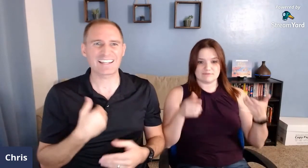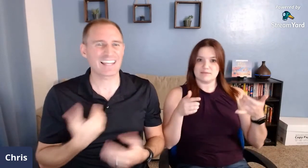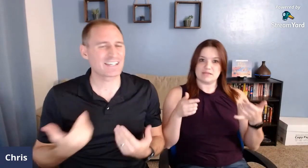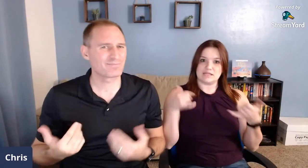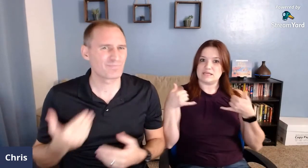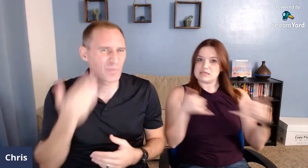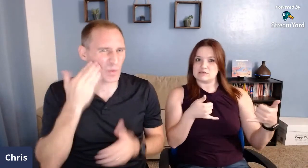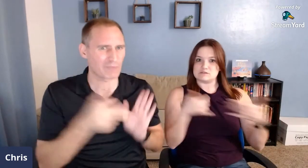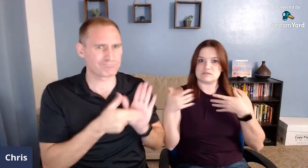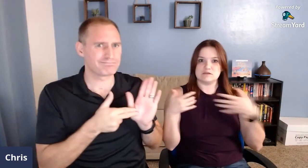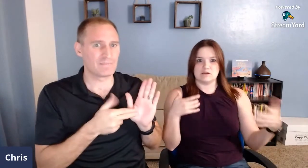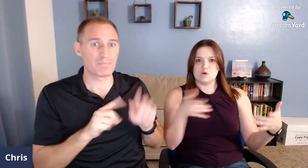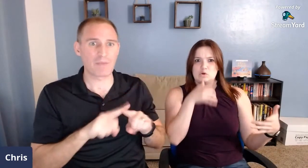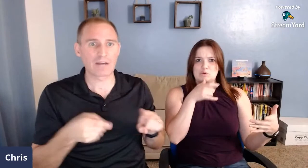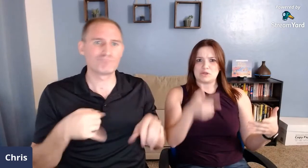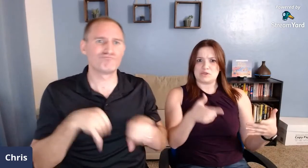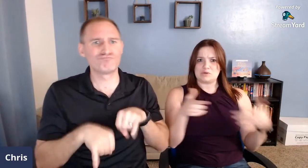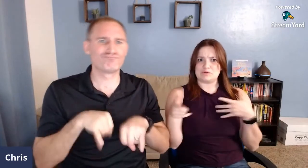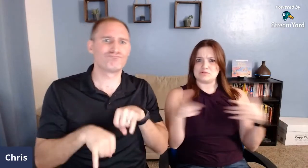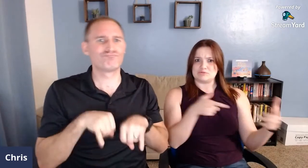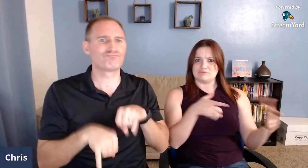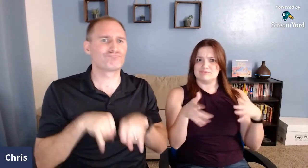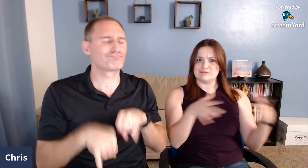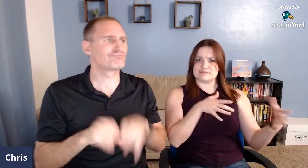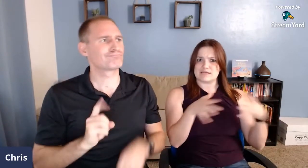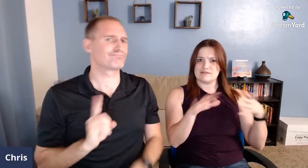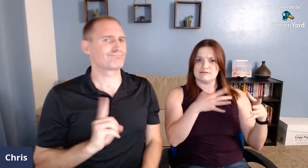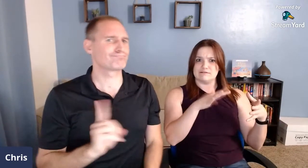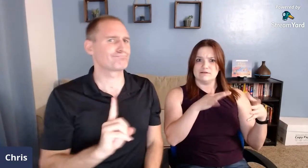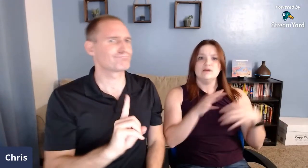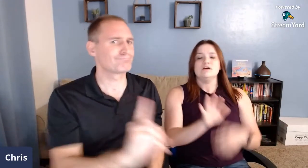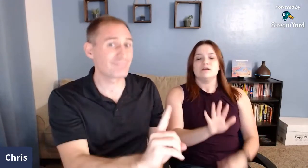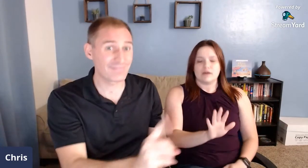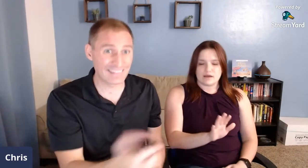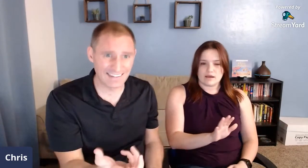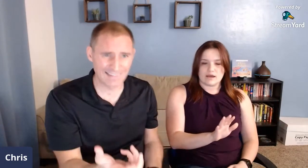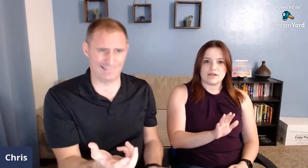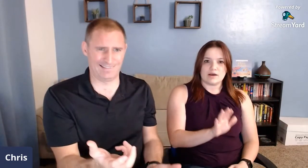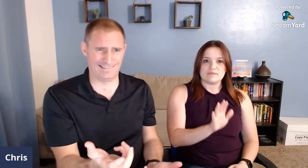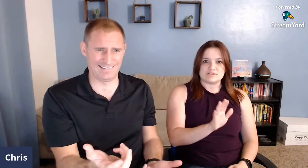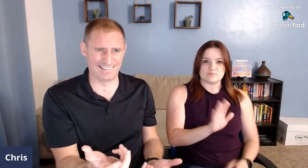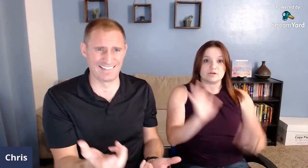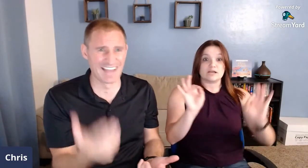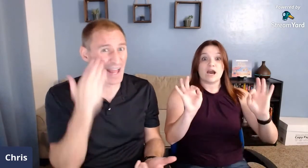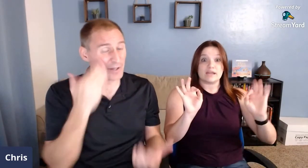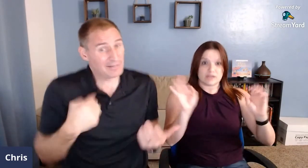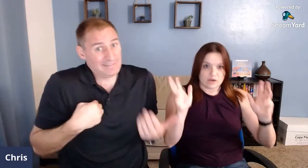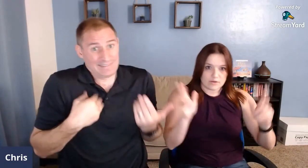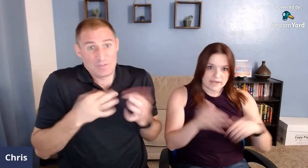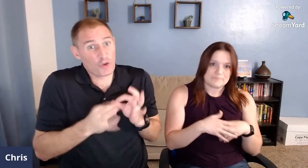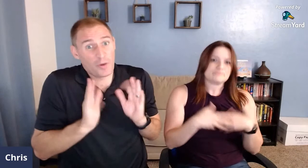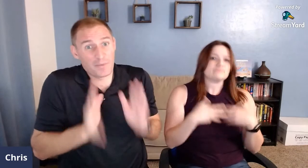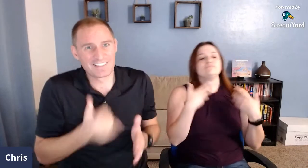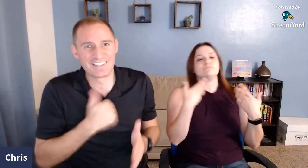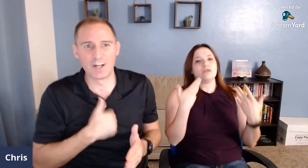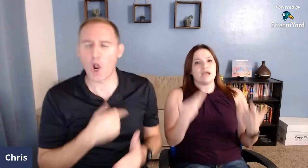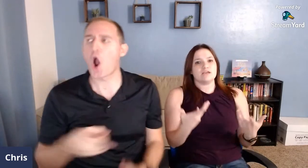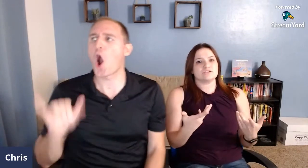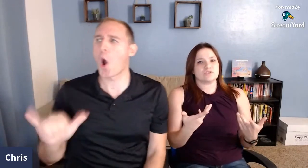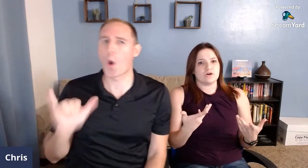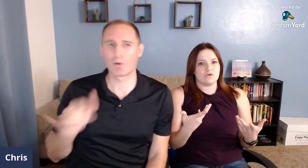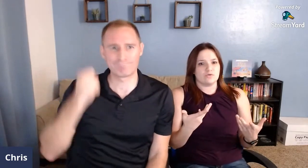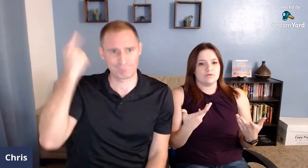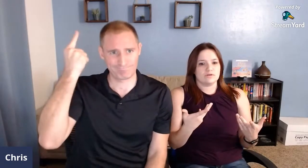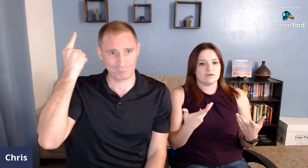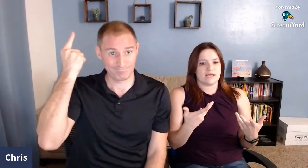but coming in, heels, who are you? This is kind of I know, I'm the interpreter. Got it. Okay.